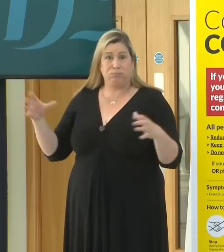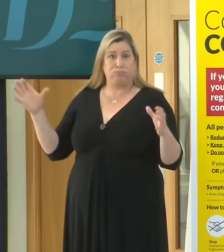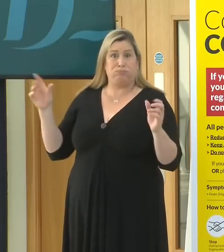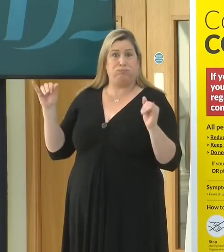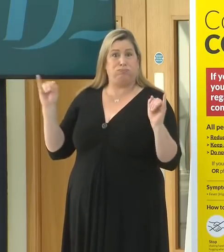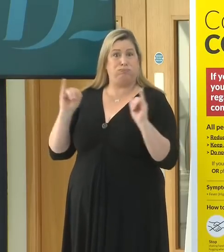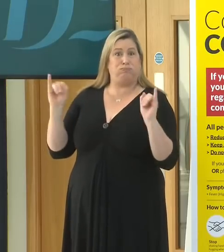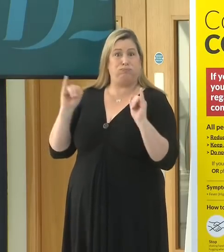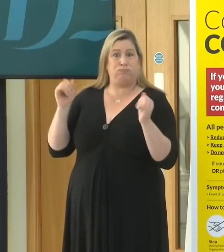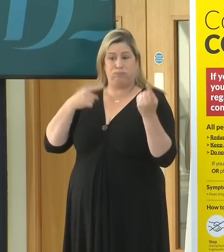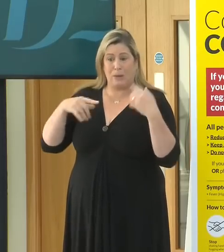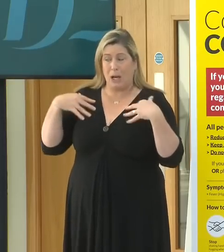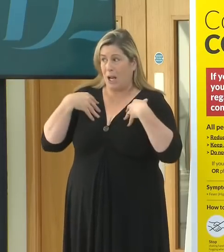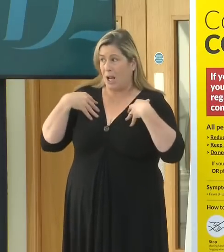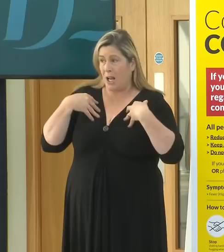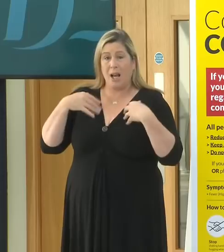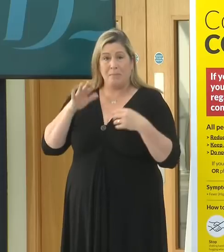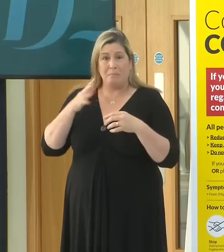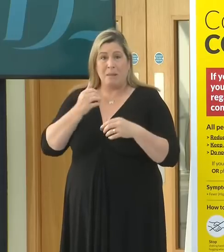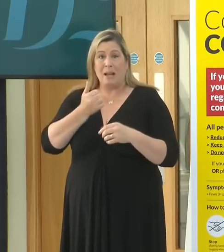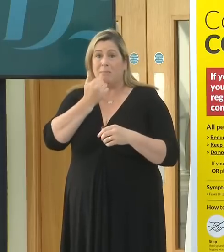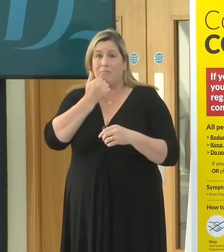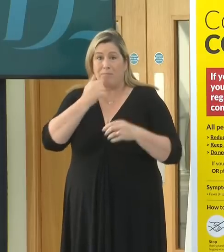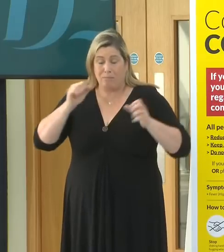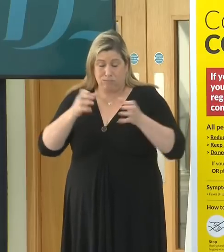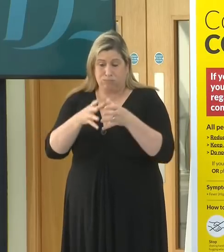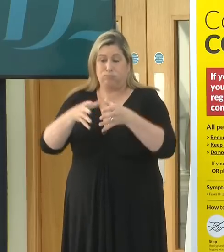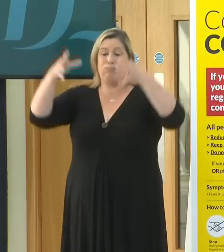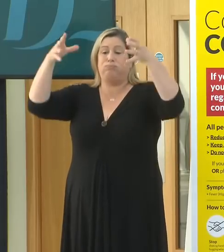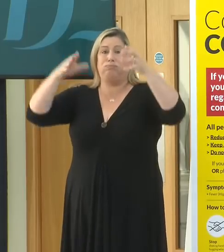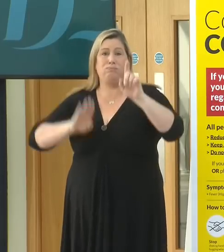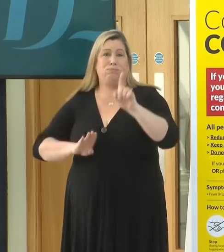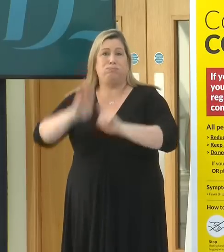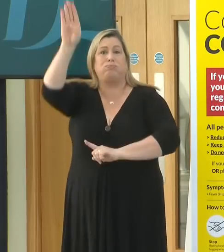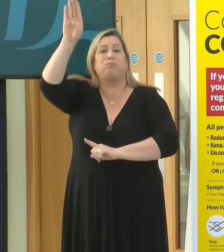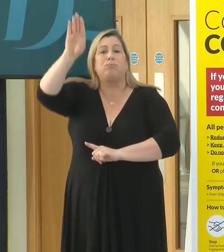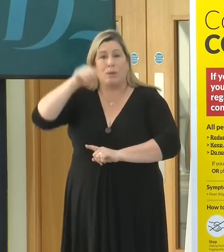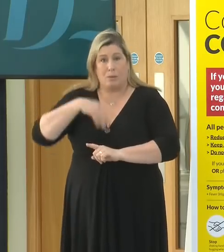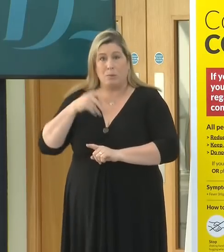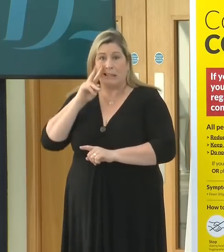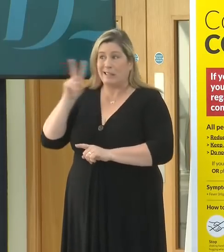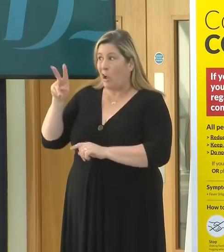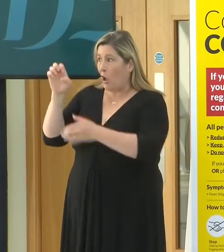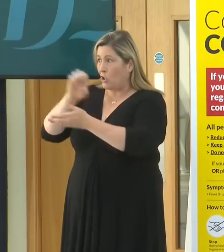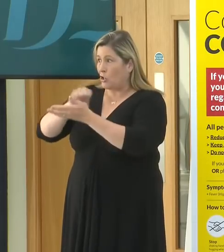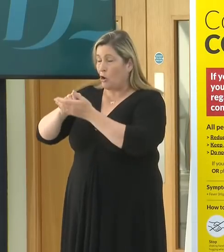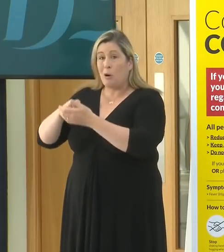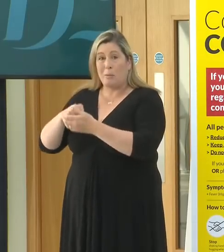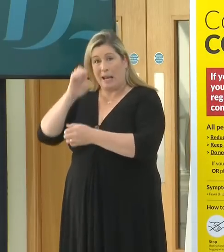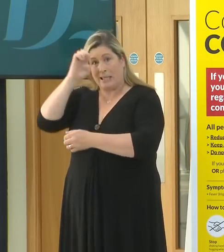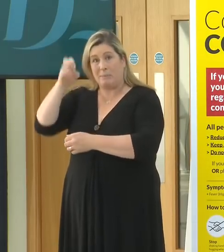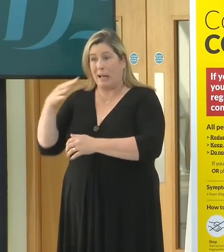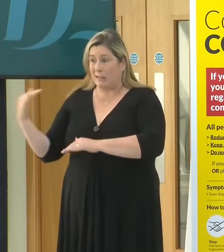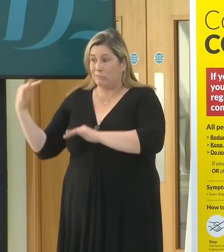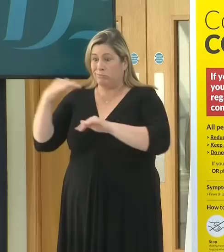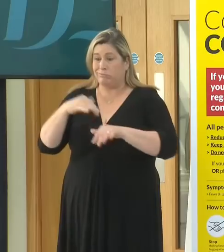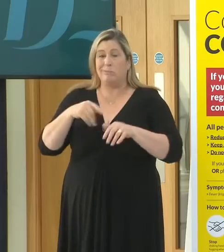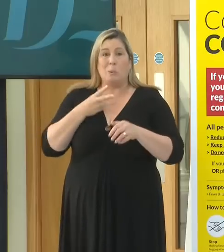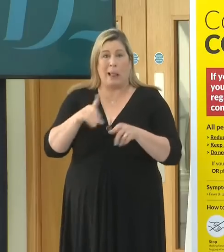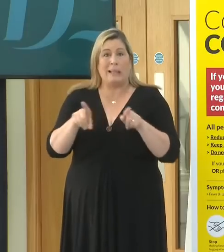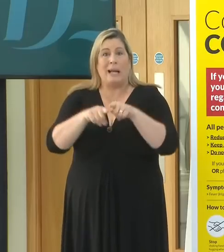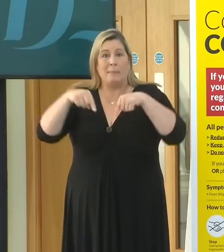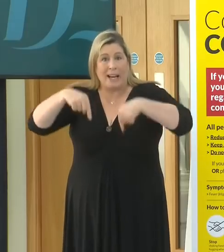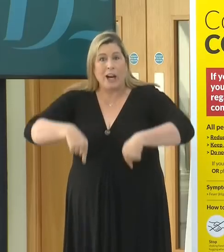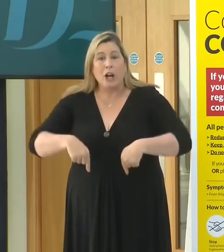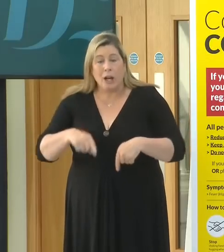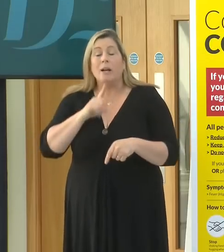on our hospitals and the horrific scenes, frightening scenes that we're seeing all across Europe, it was absolutely the right thing to do at that point in